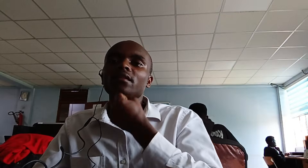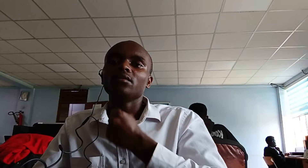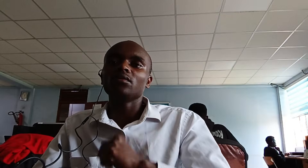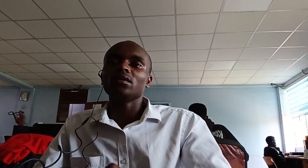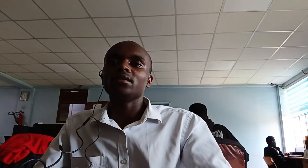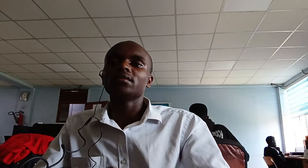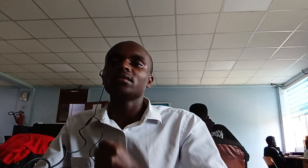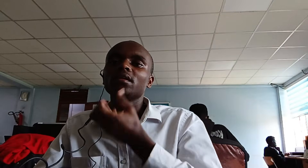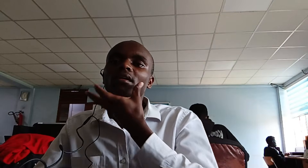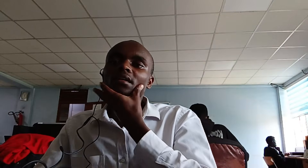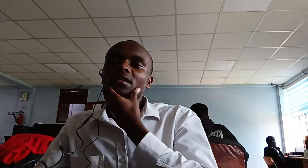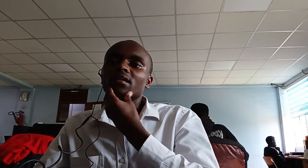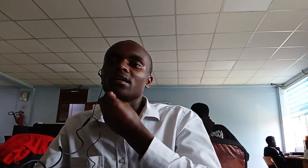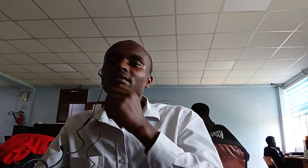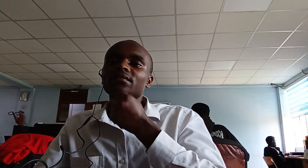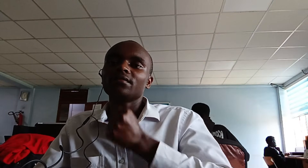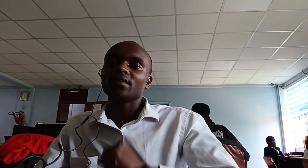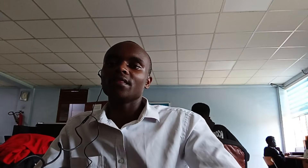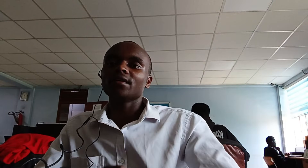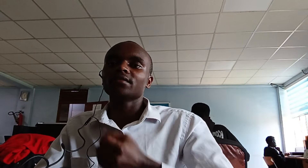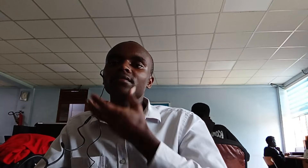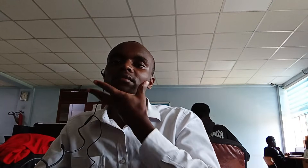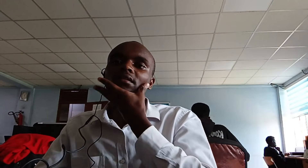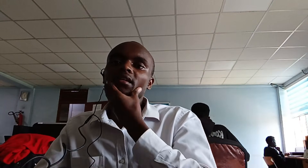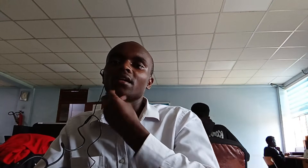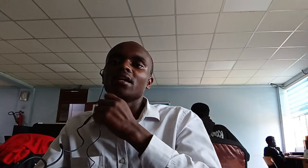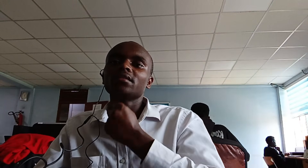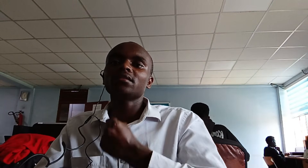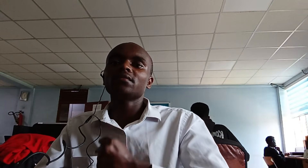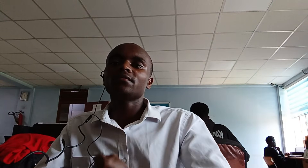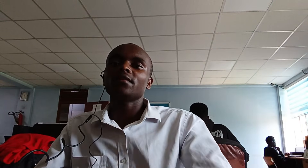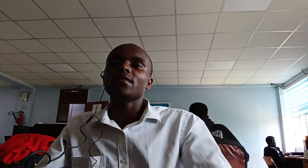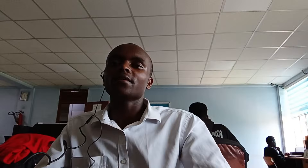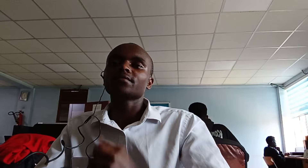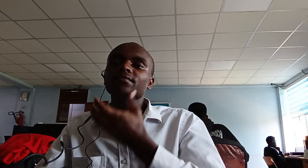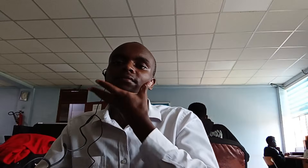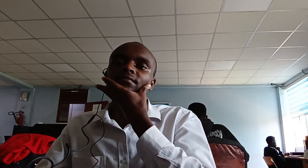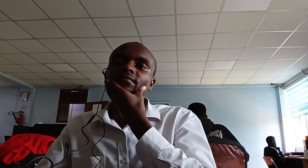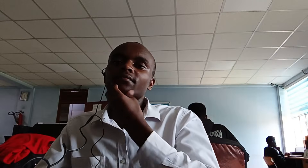old, grandfather, grandfather,